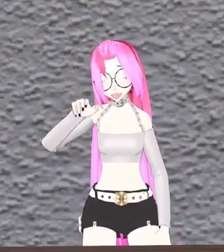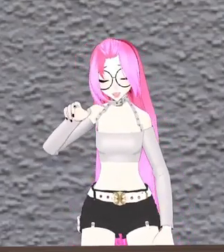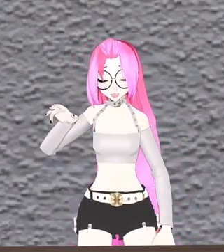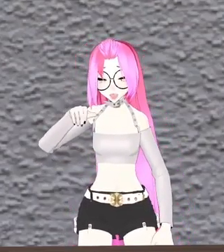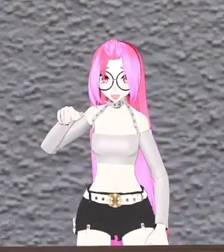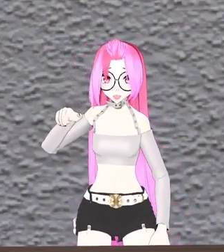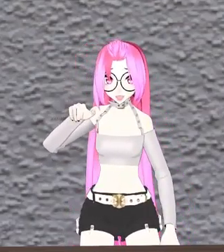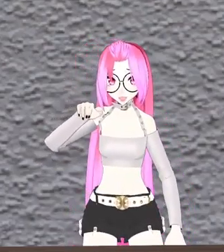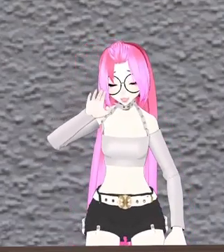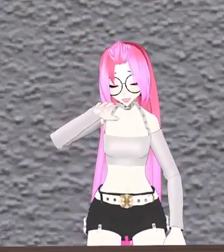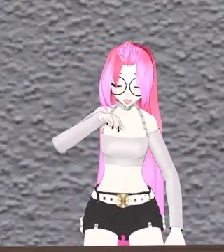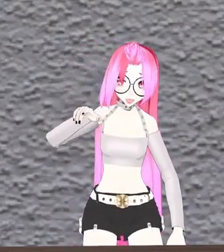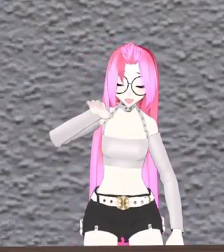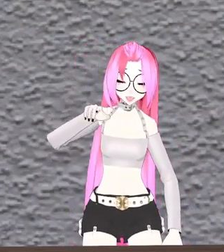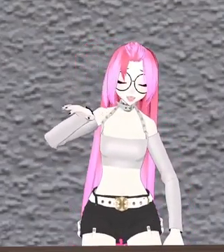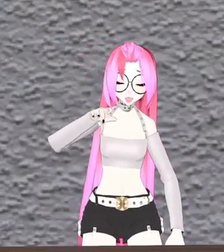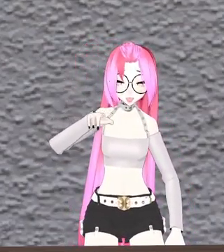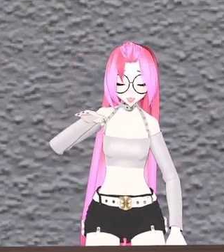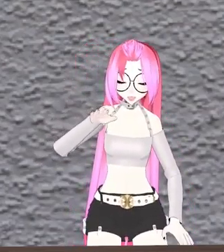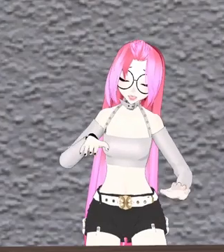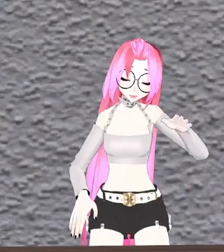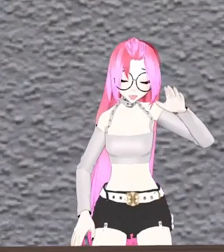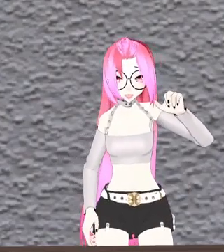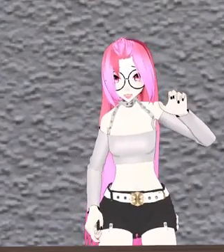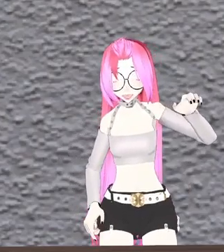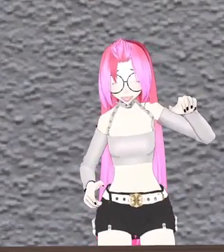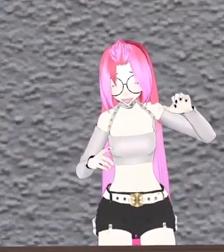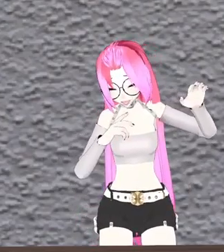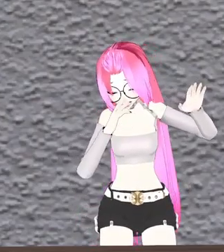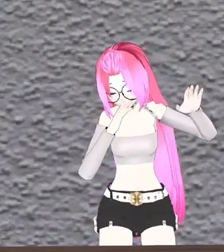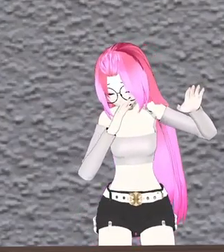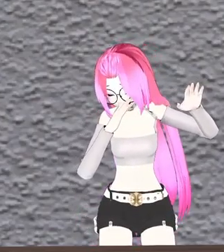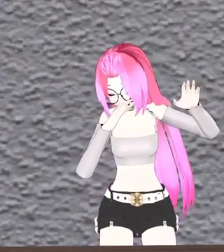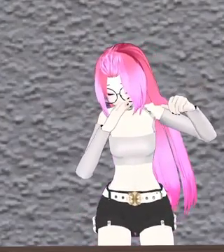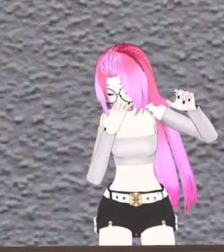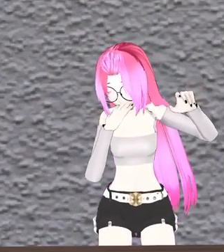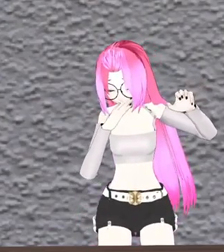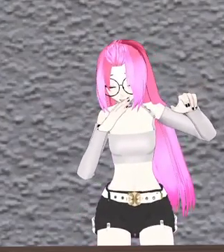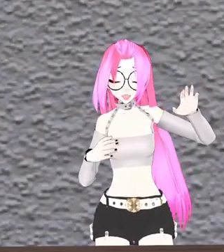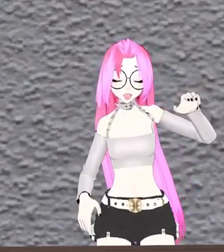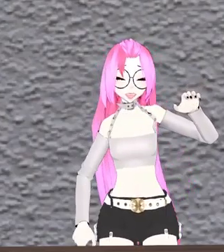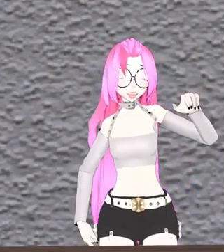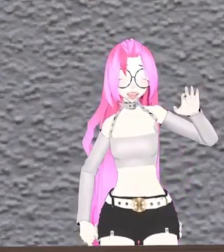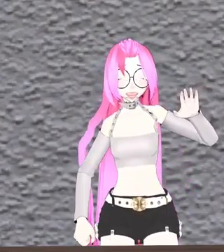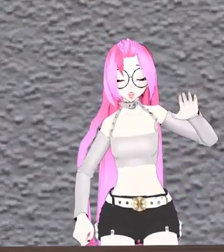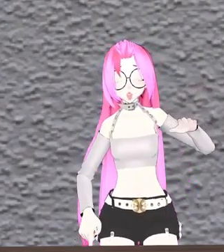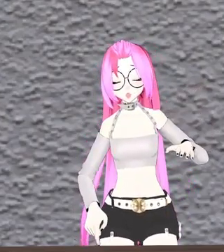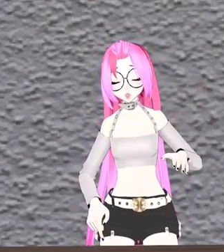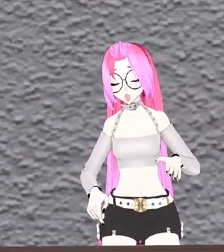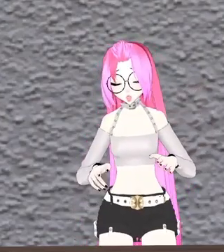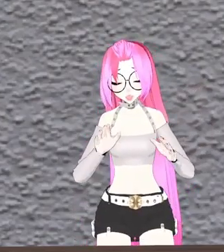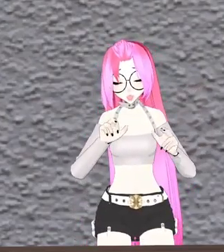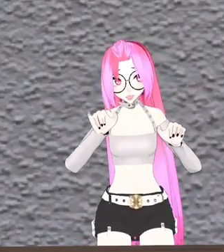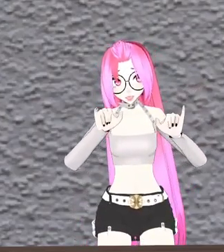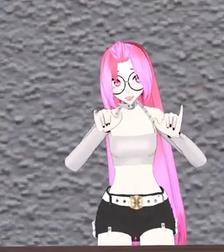finger spelling with your right hand and you're always going to be on your right hand. And same if you're right with your left hand, you're going to be finger spelling with your left hand. And that also goes for